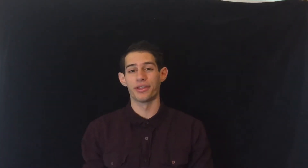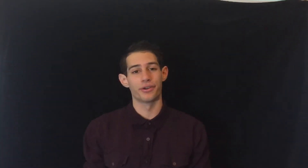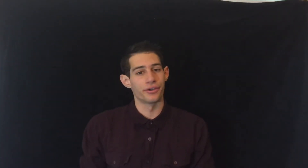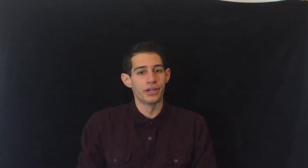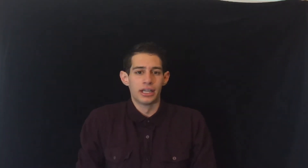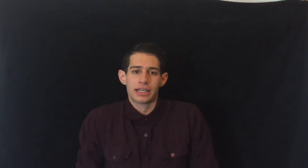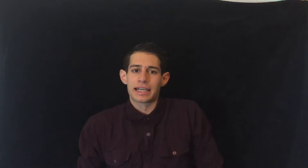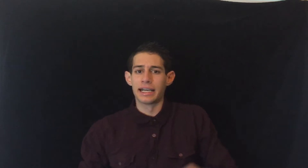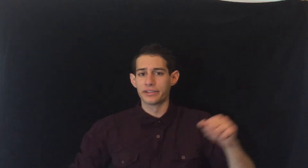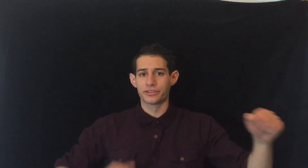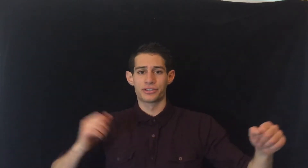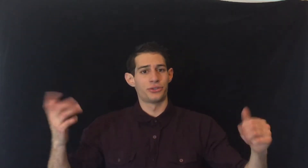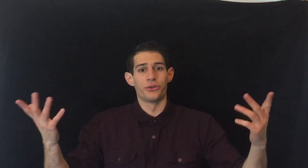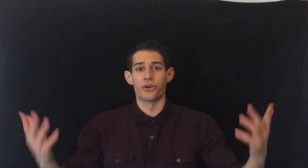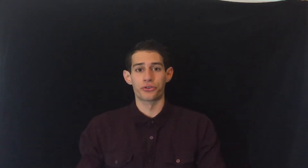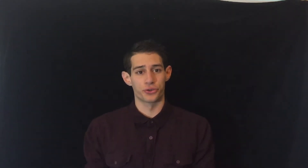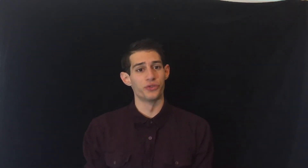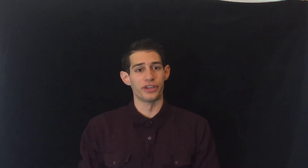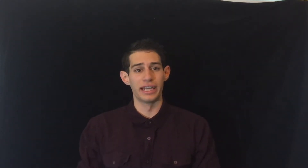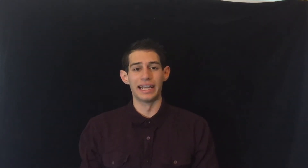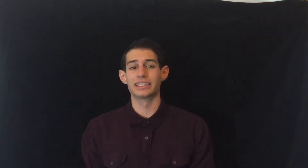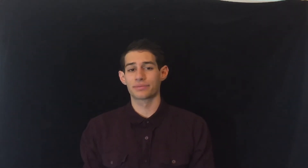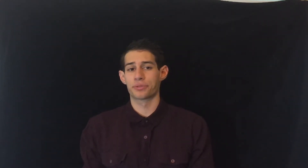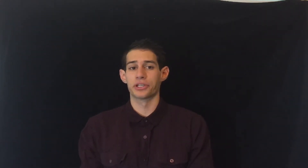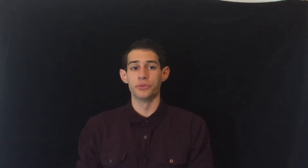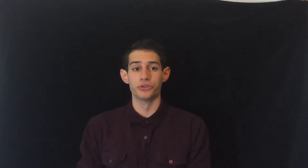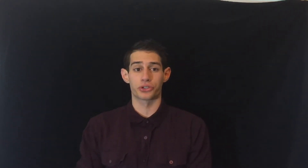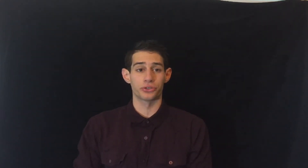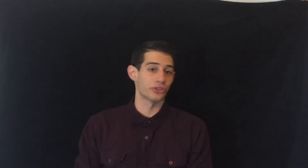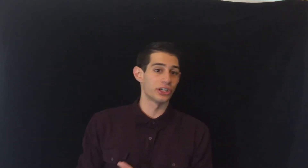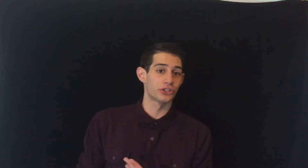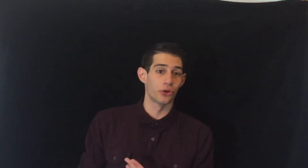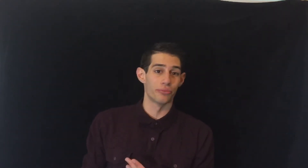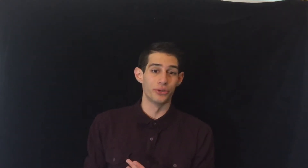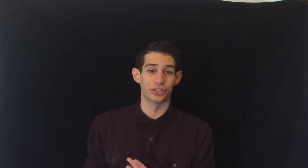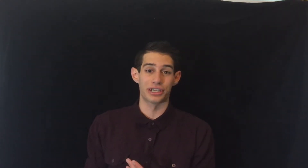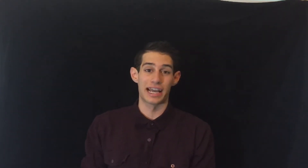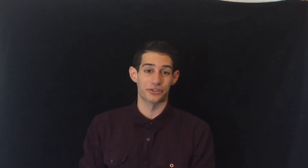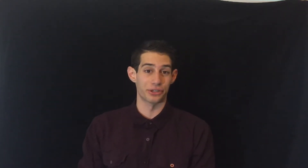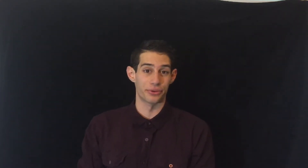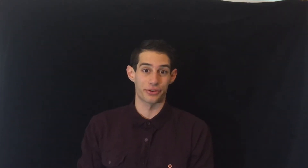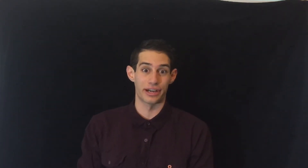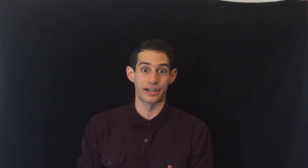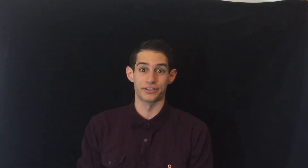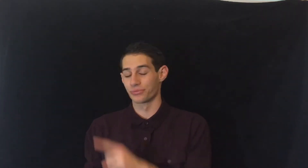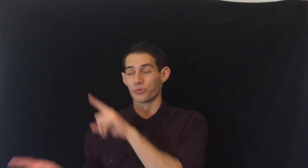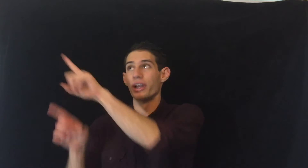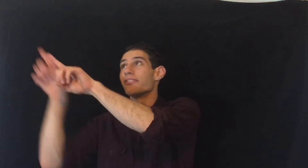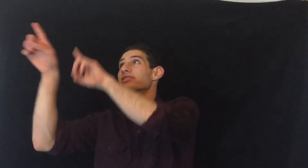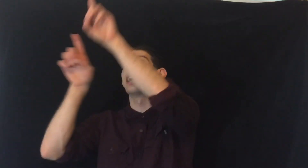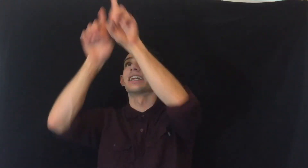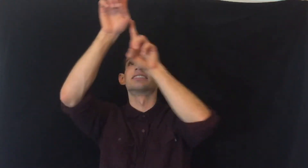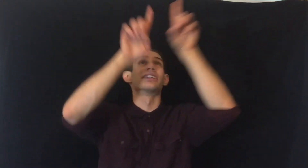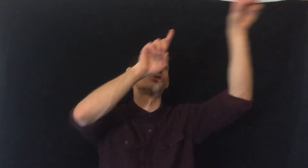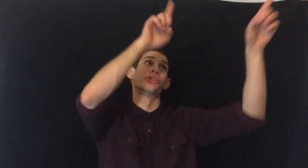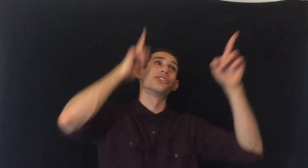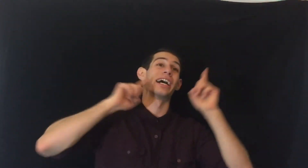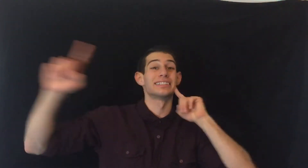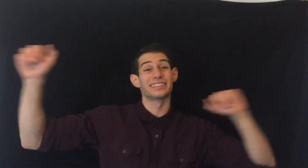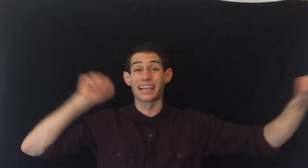or kind of do your own groove in it. It's pretty musical, so you're going to show the music naturally with your hands. Whatever stylistic choice you guys decide,